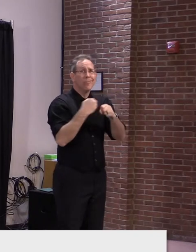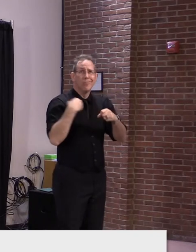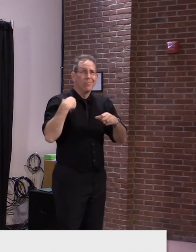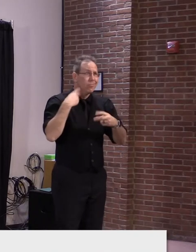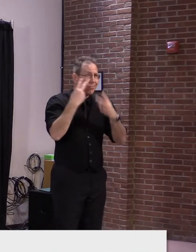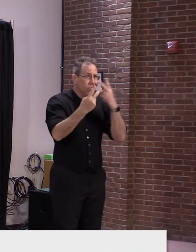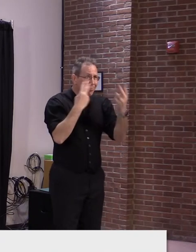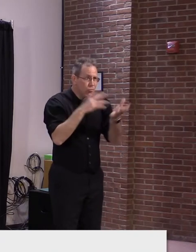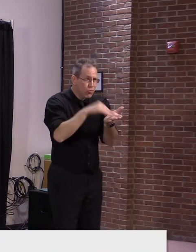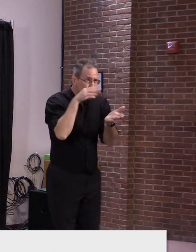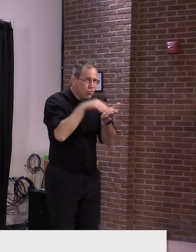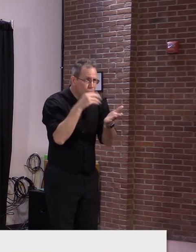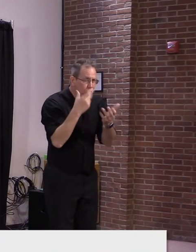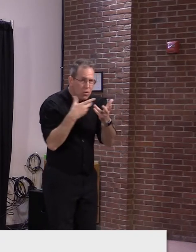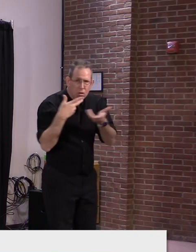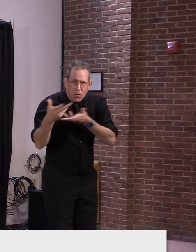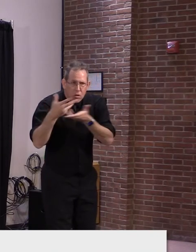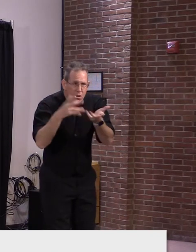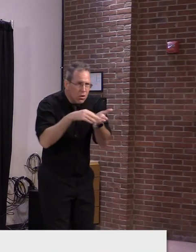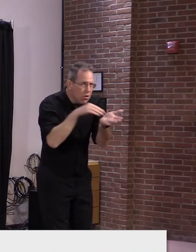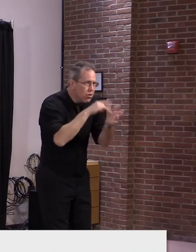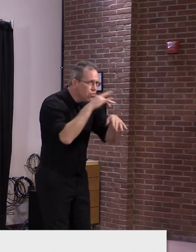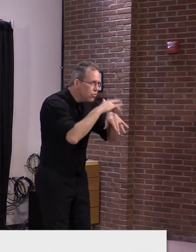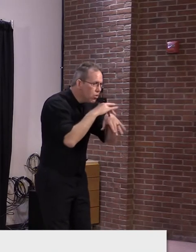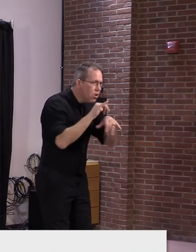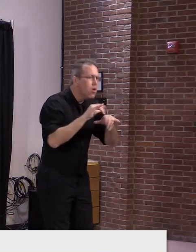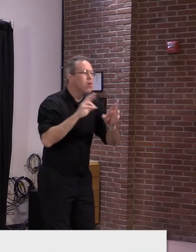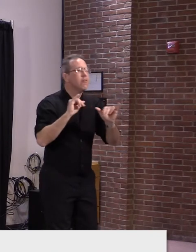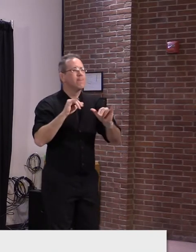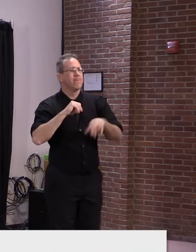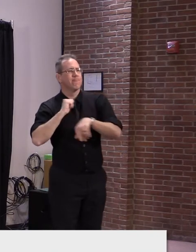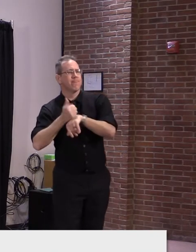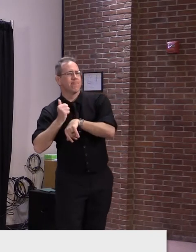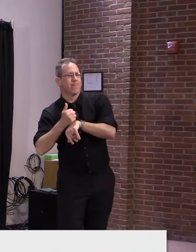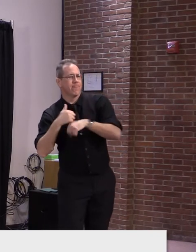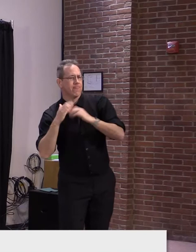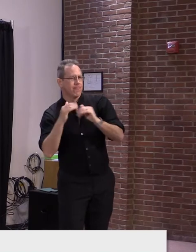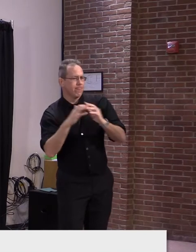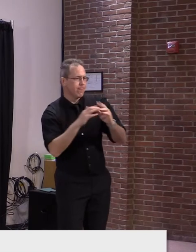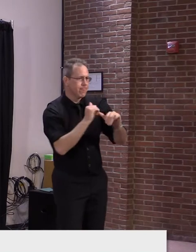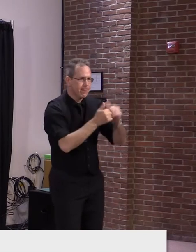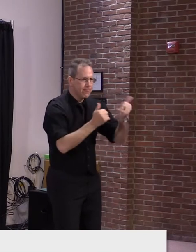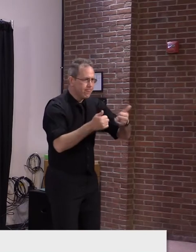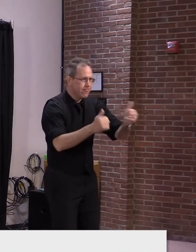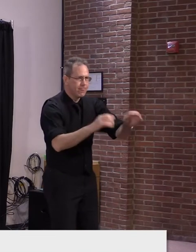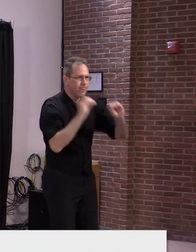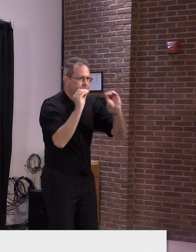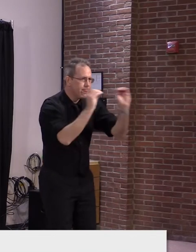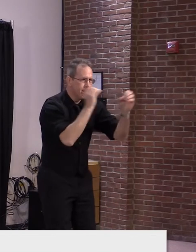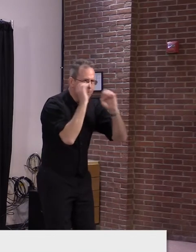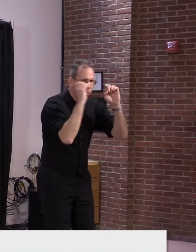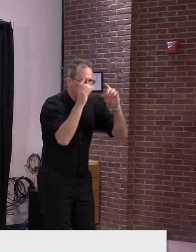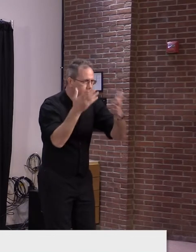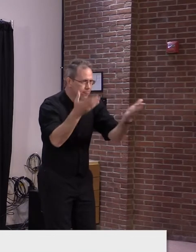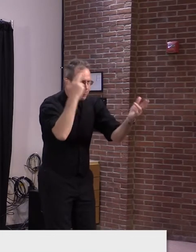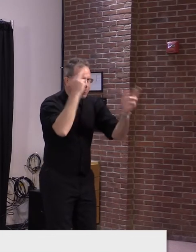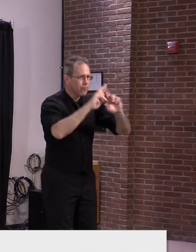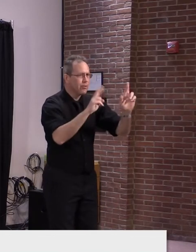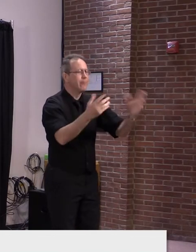those tools that we have viable. And things like making sure that we have an inventory